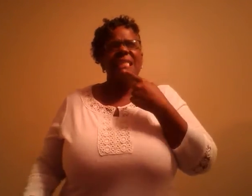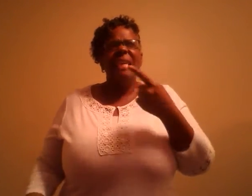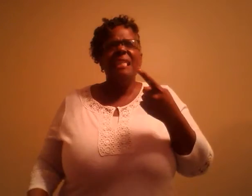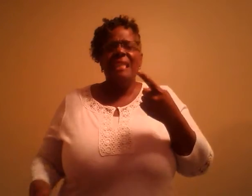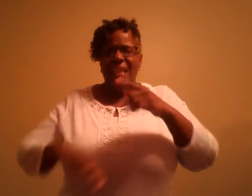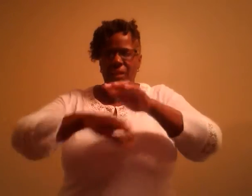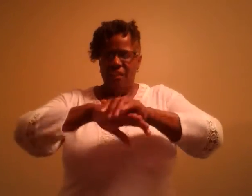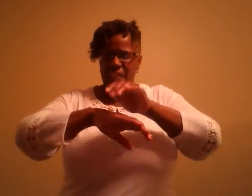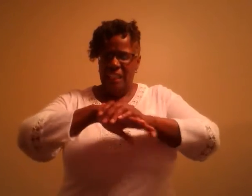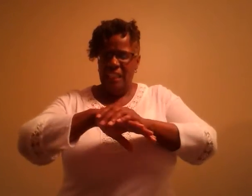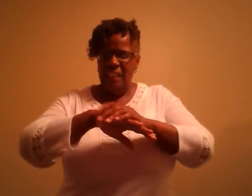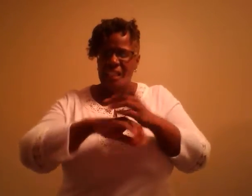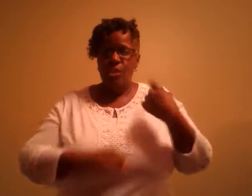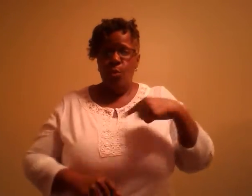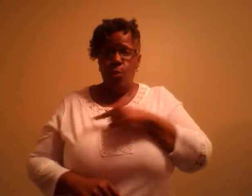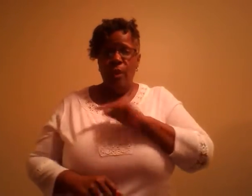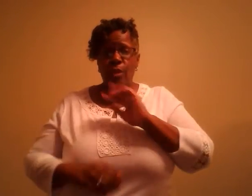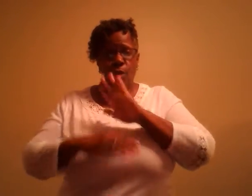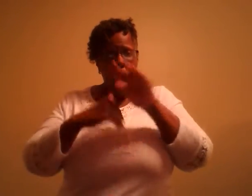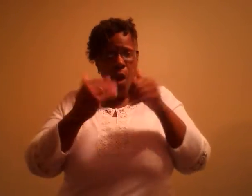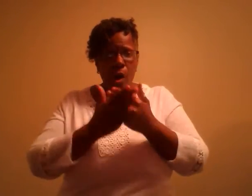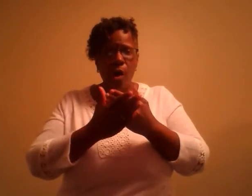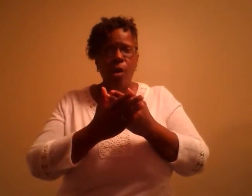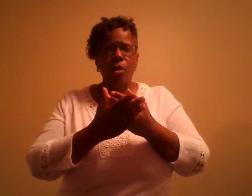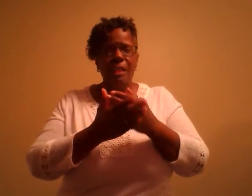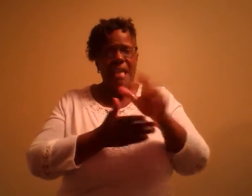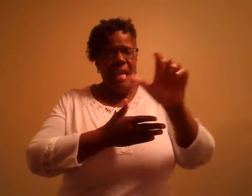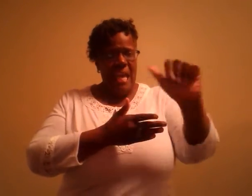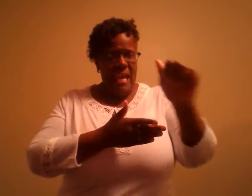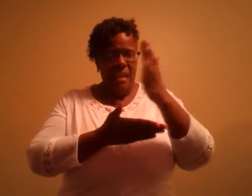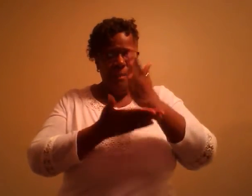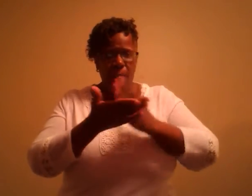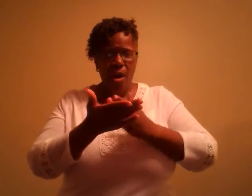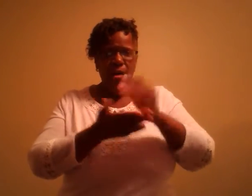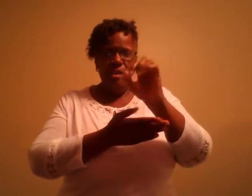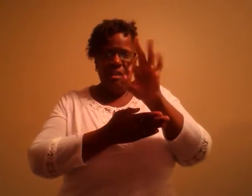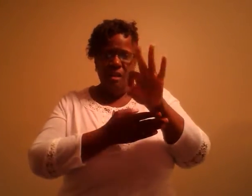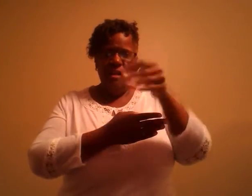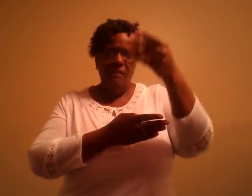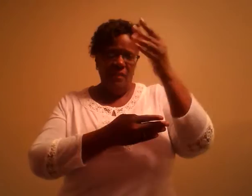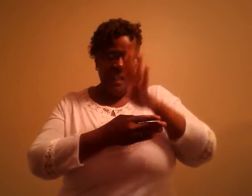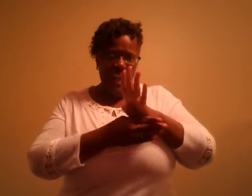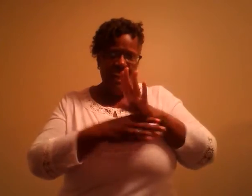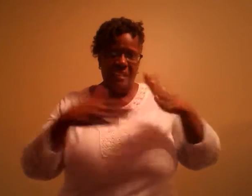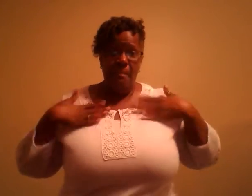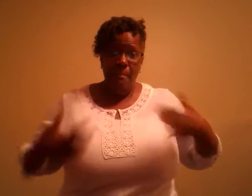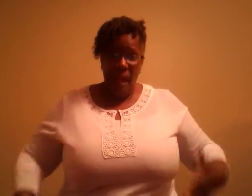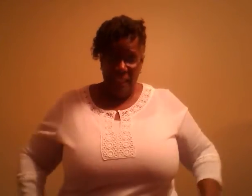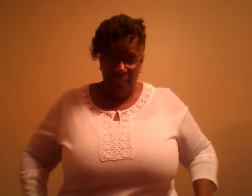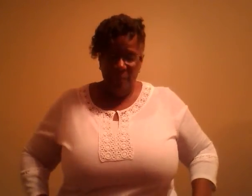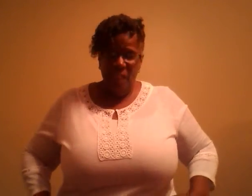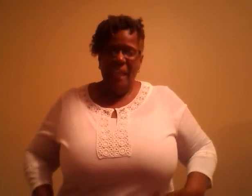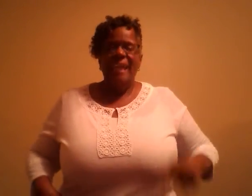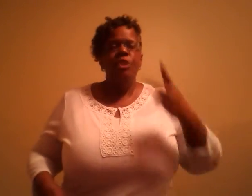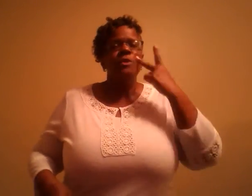says, and I'll give it in English, we're all a part of God's body. And you'll